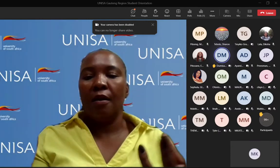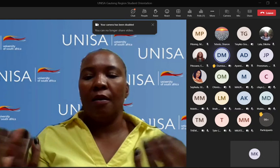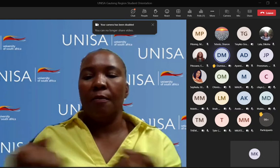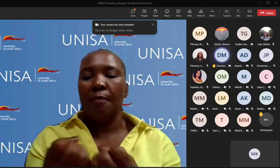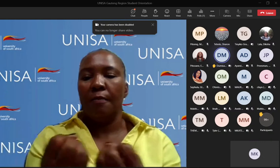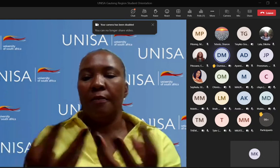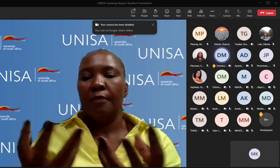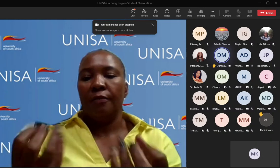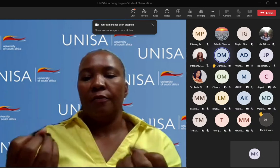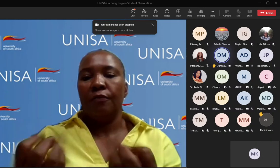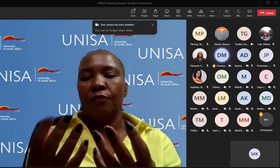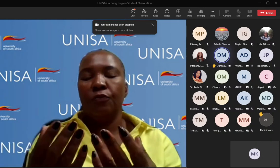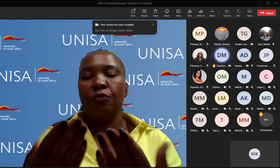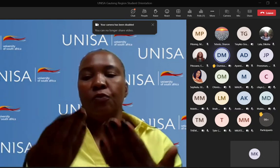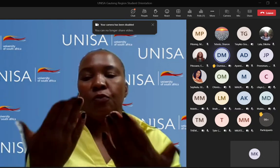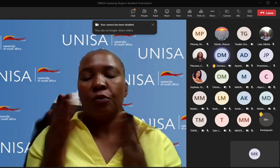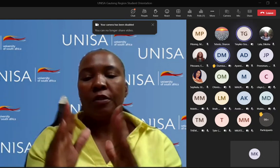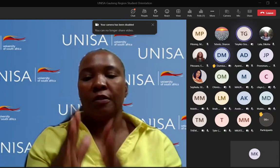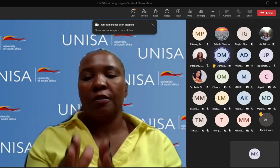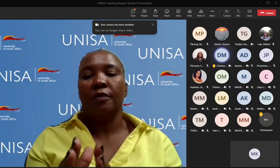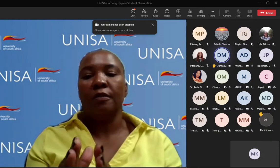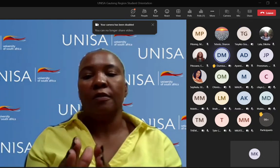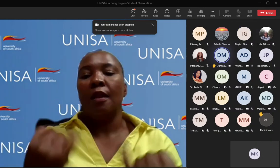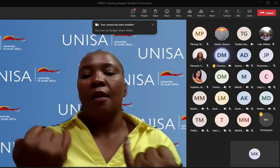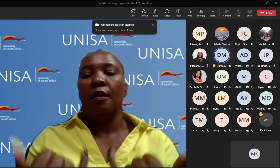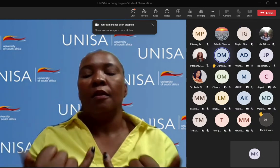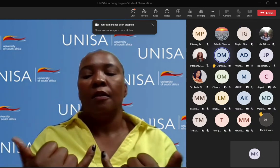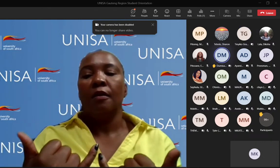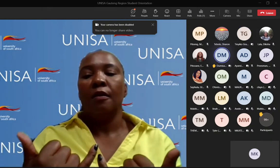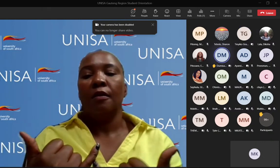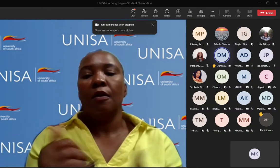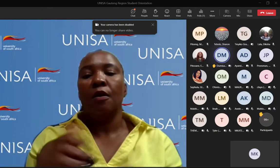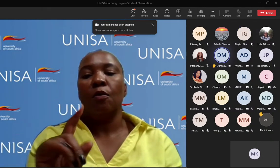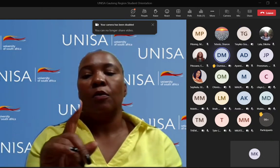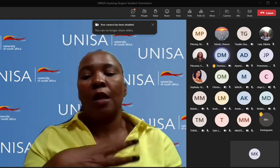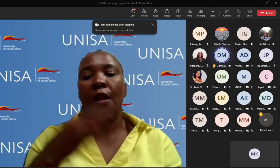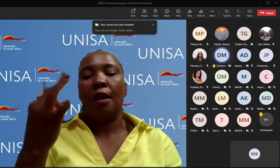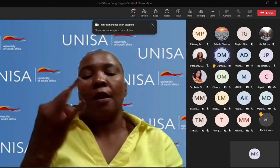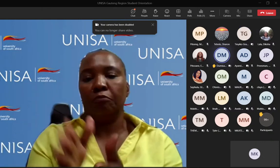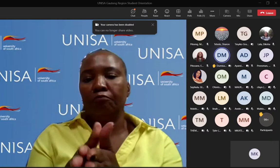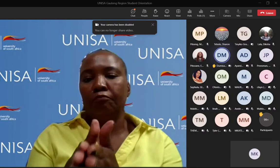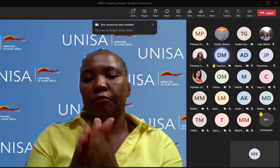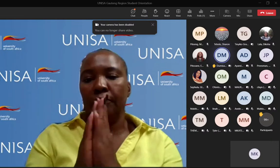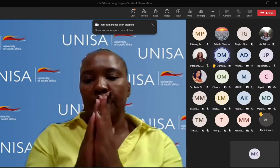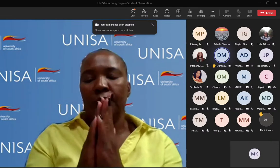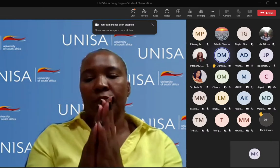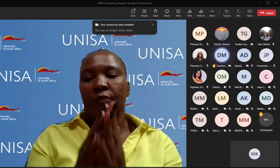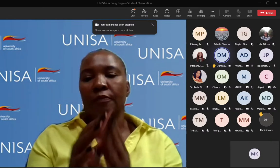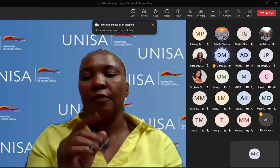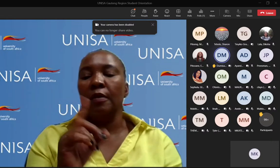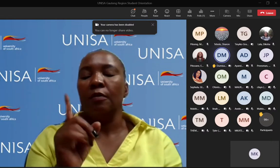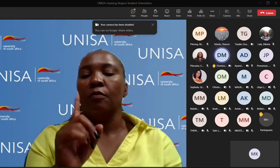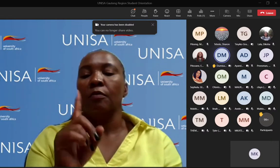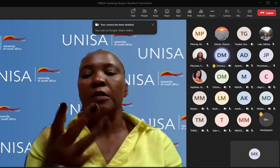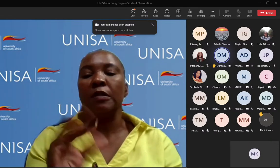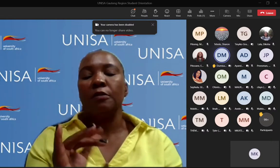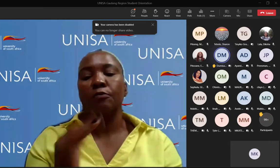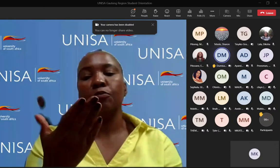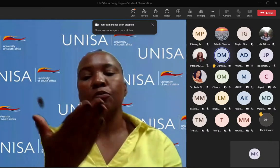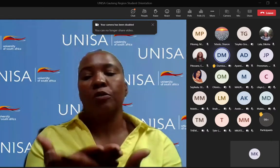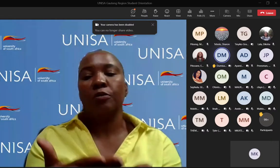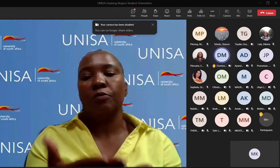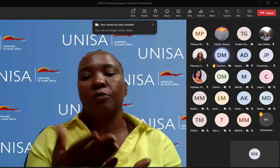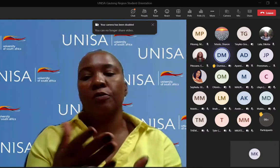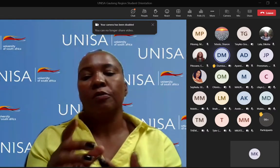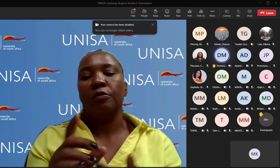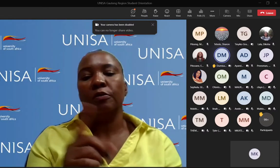from different speakers so now our what I would like to play as a player request is that is it possible that we